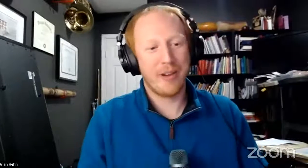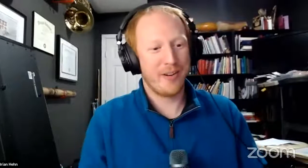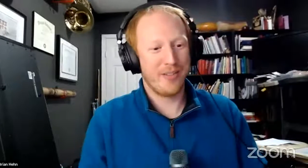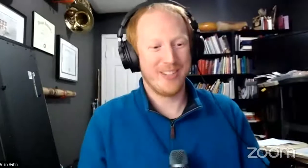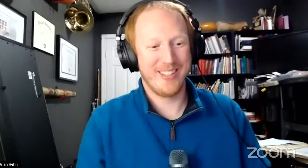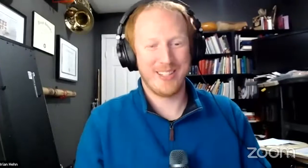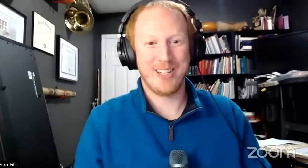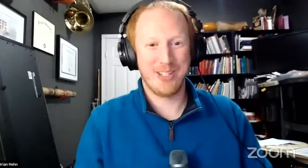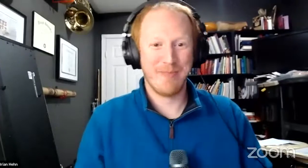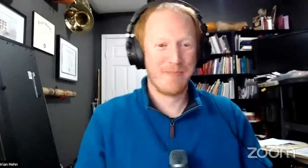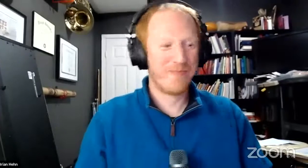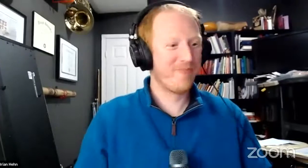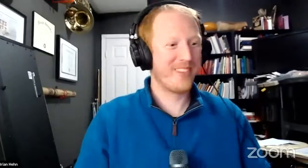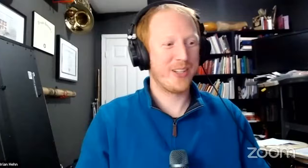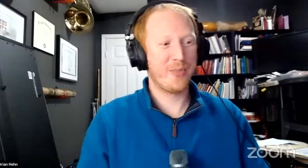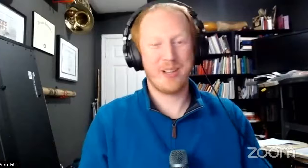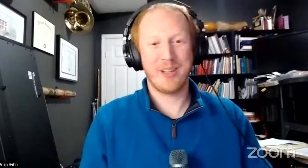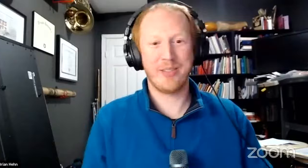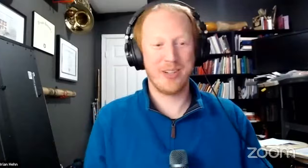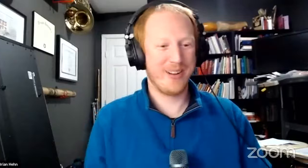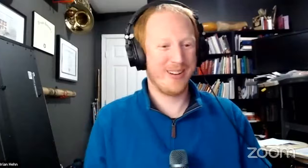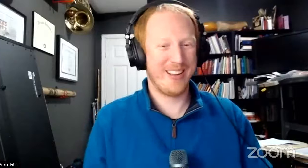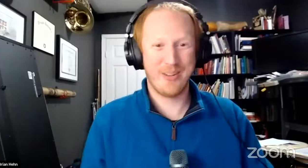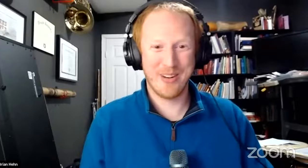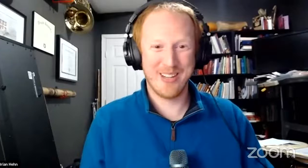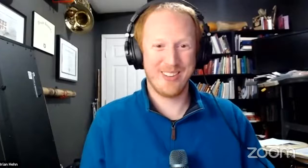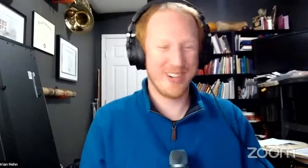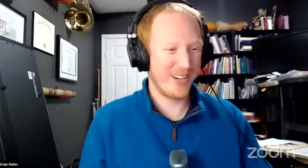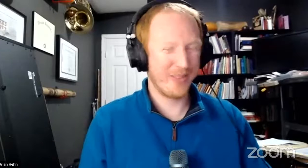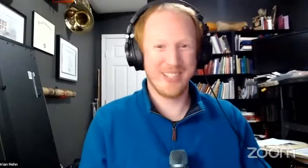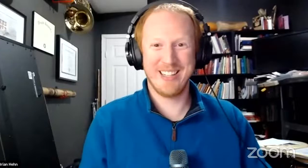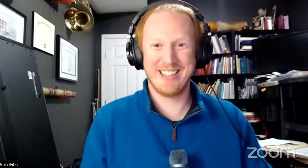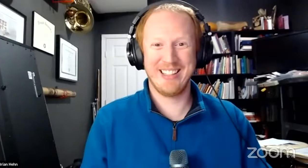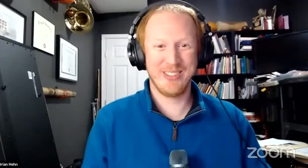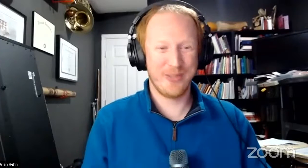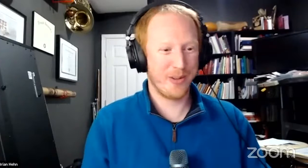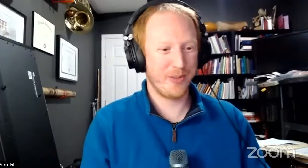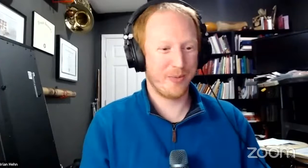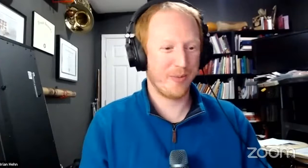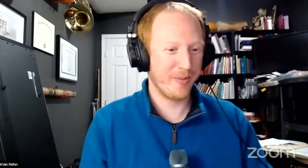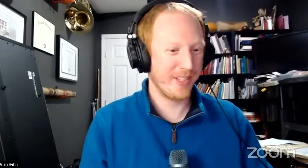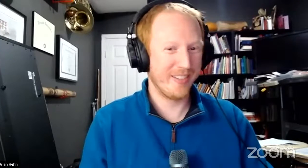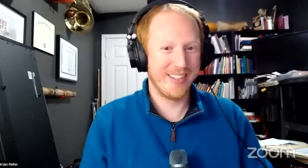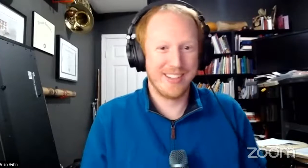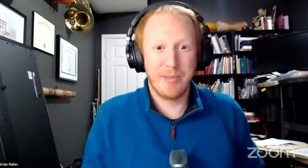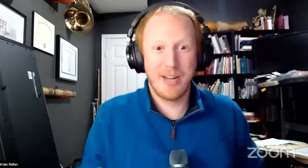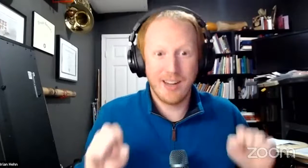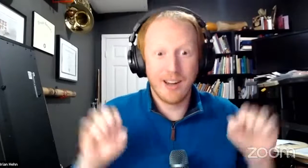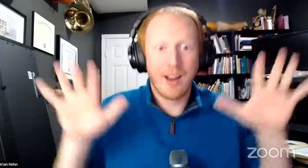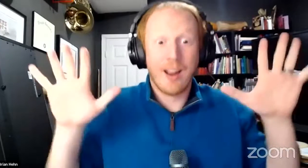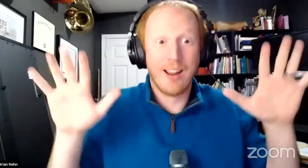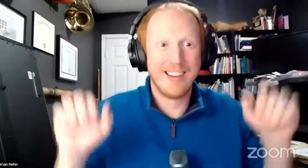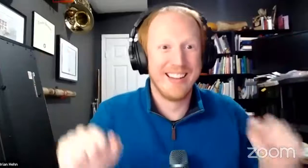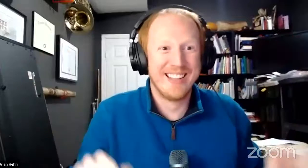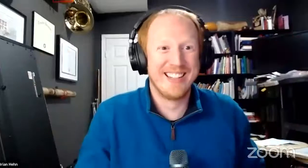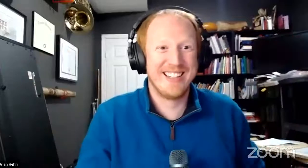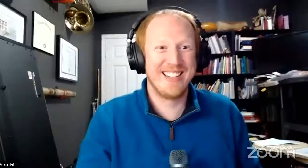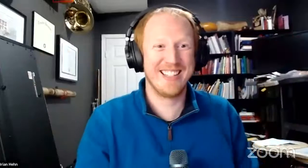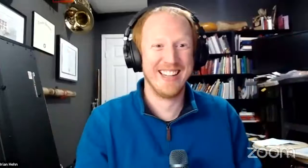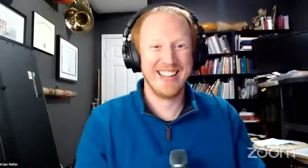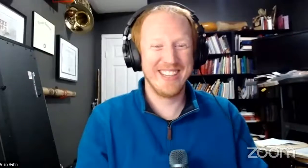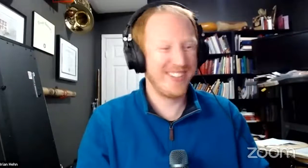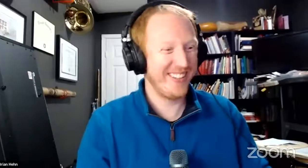scary, scary, scary spiral. Use your Purell. Wash hands like hell. Share Cottonelle. That would be swell.